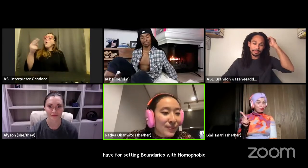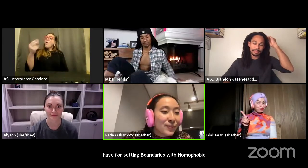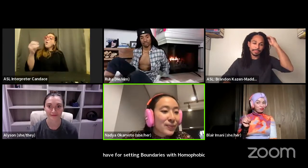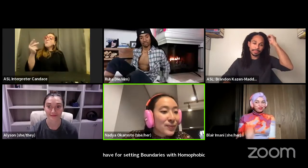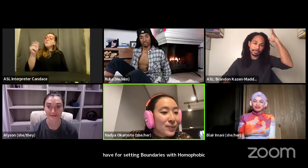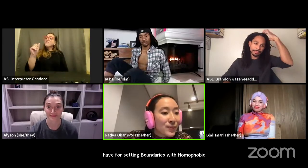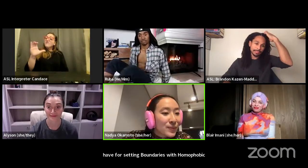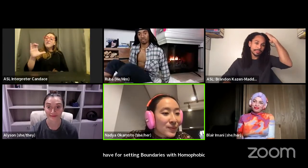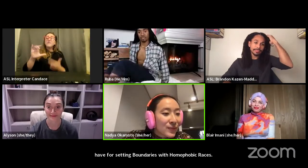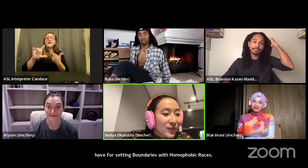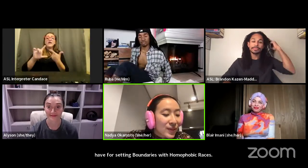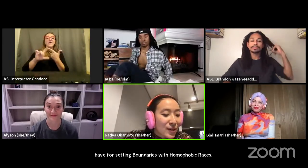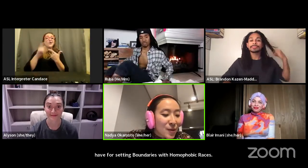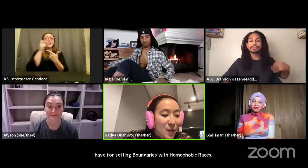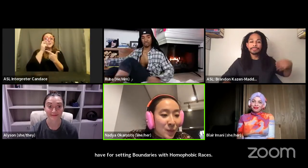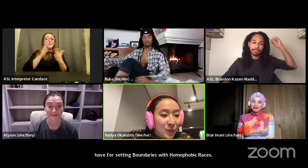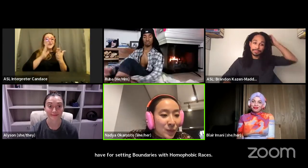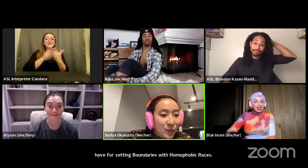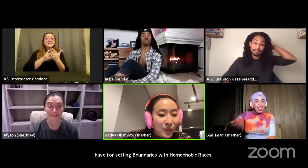members?